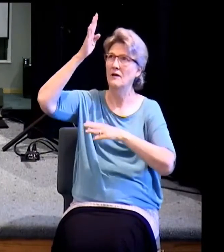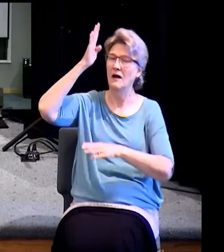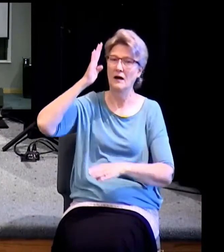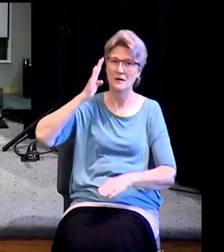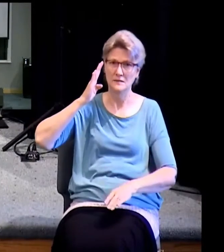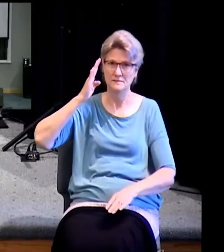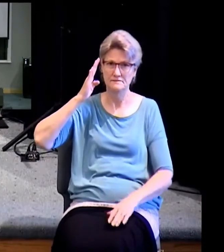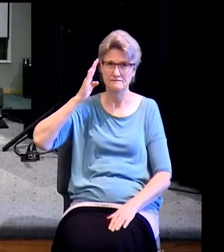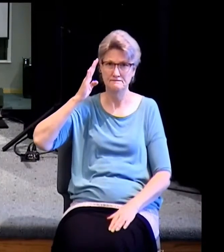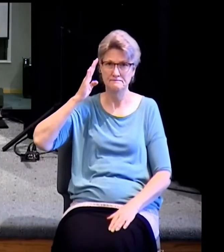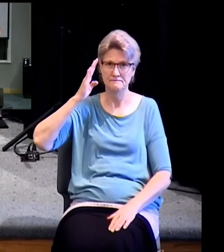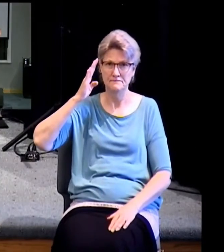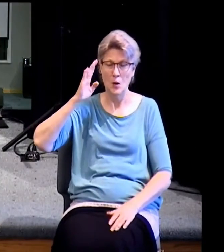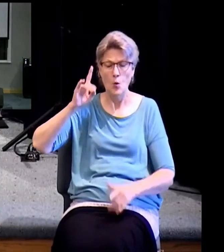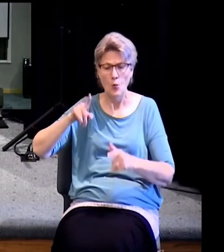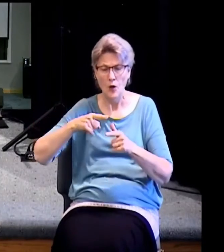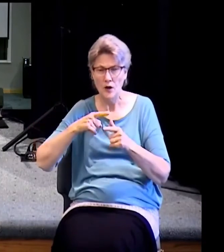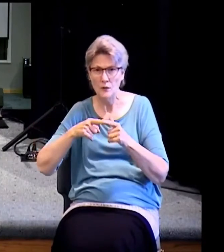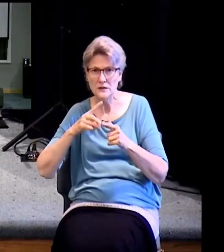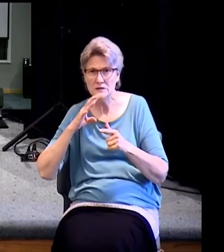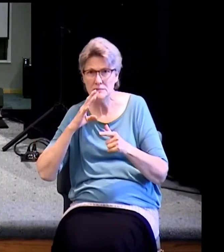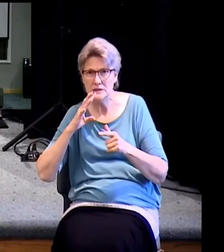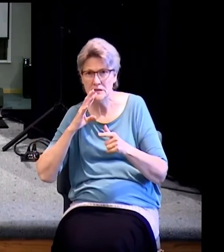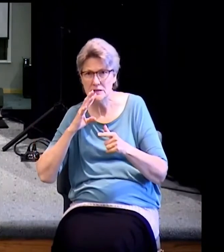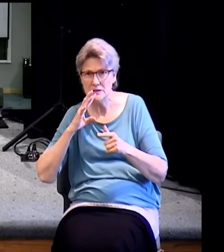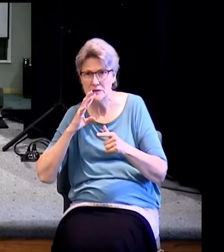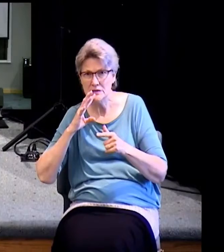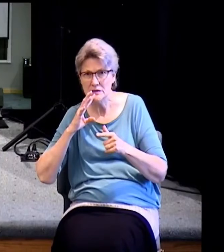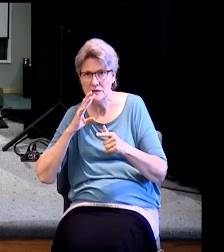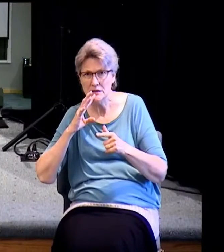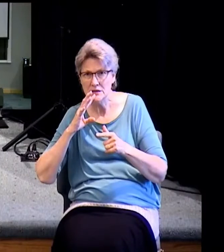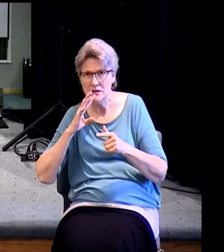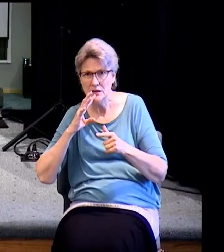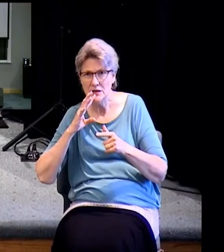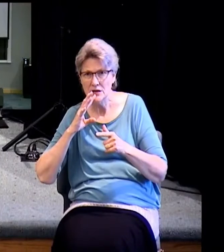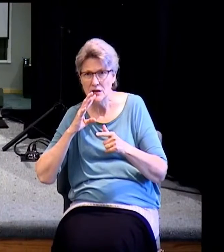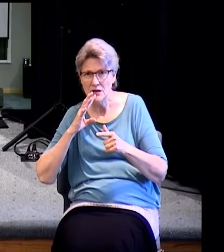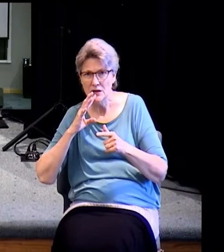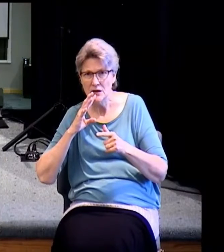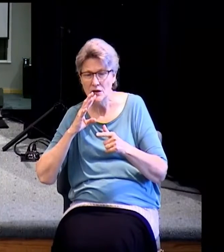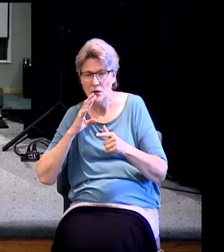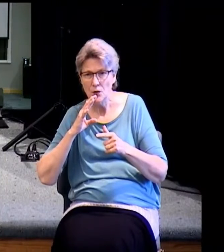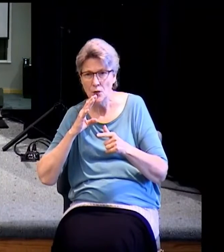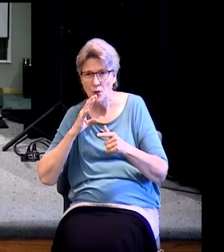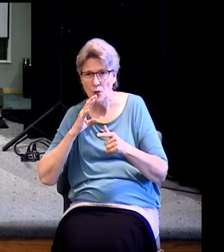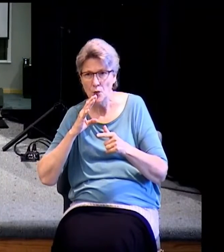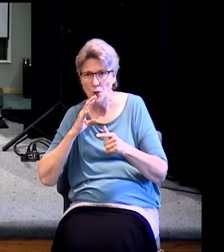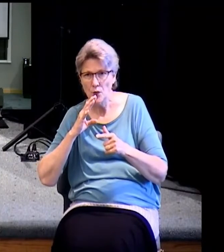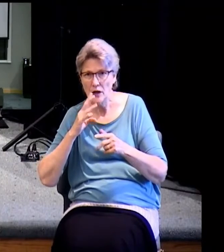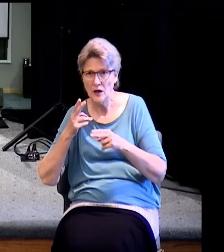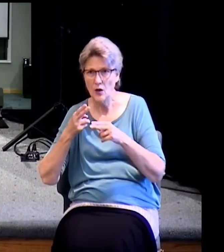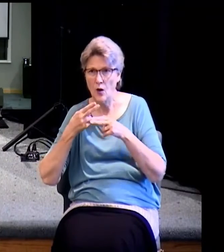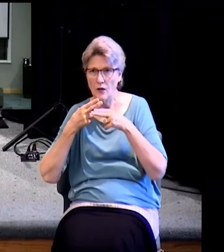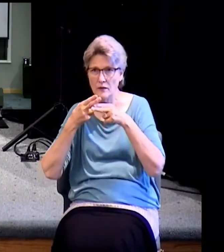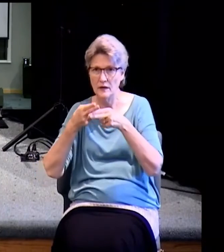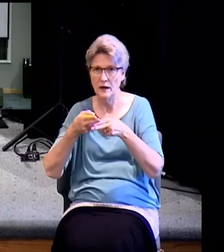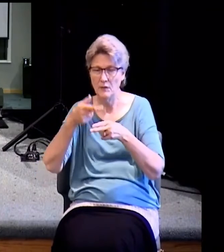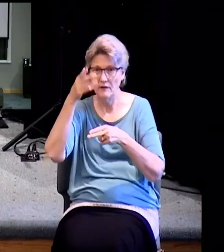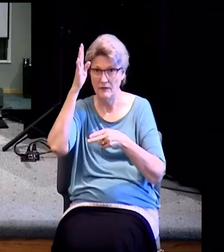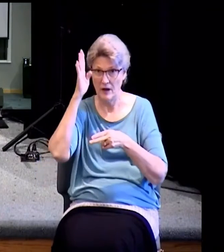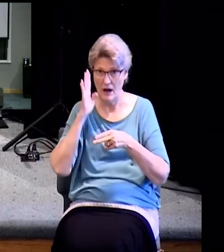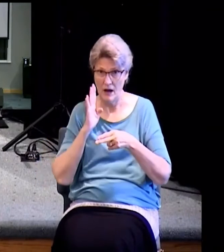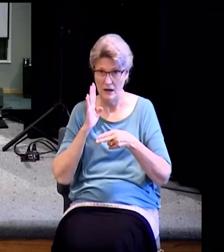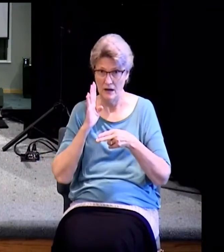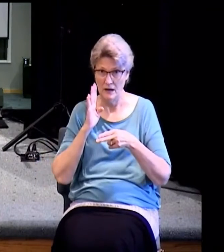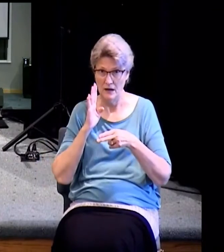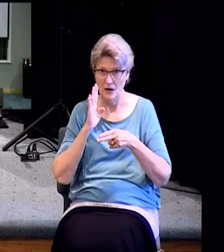God. When we speak, we invoke the name of God. When